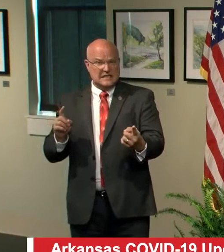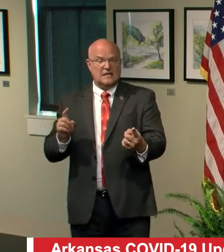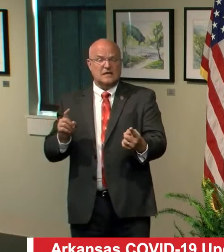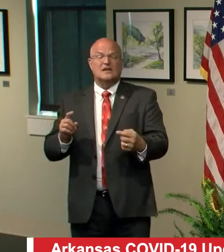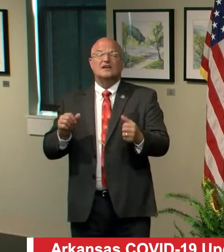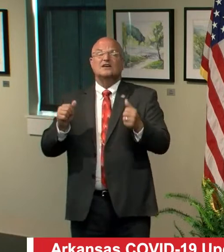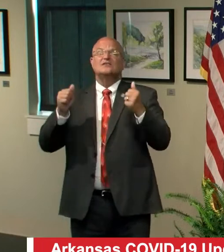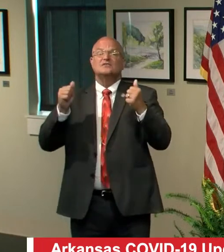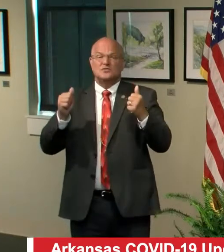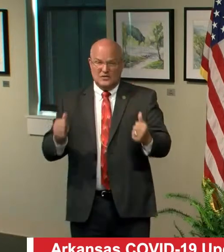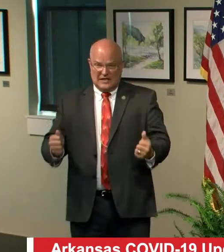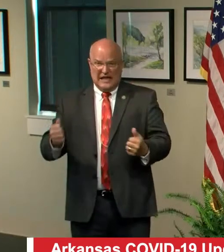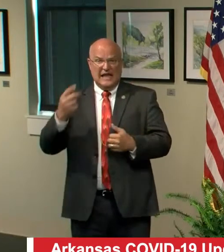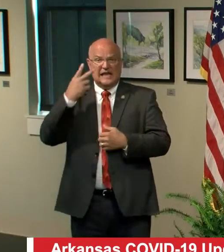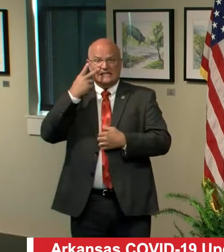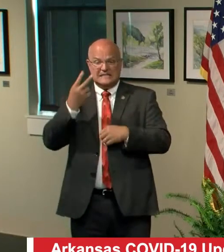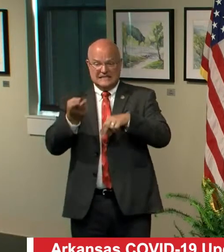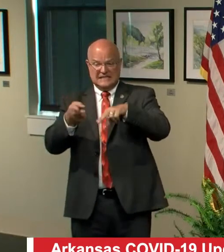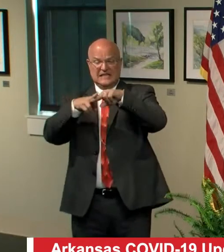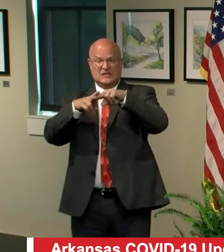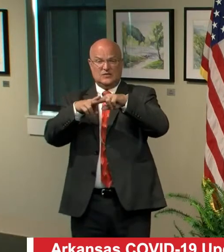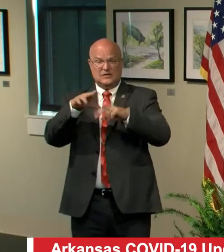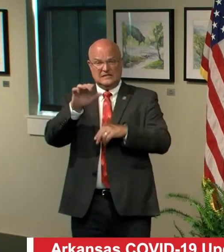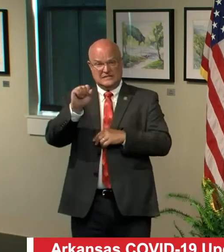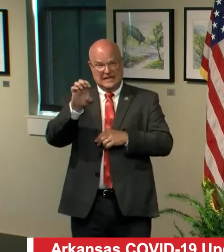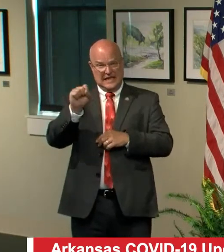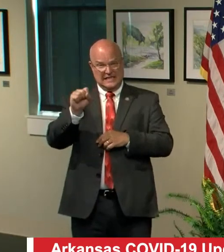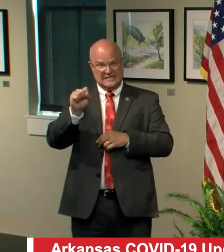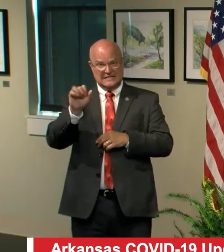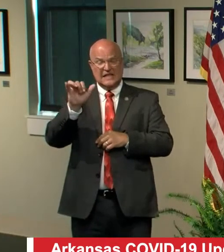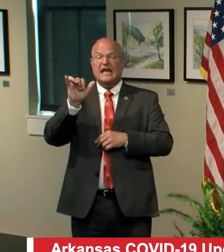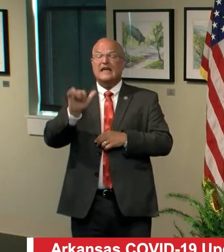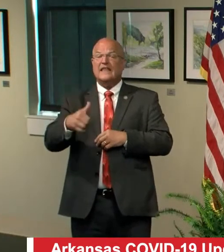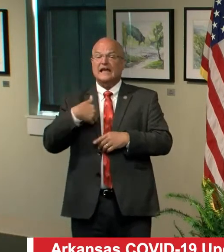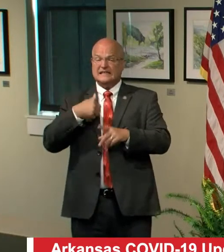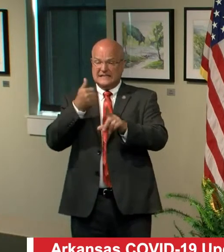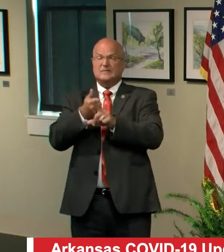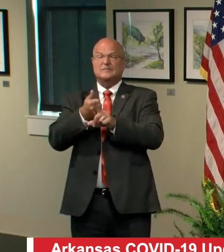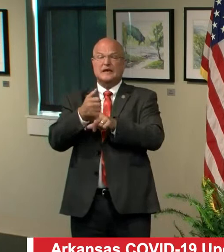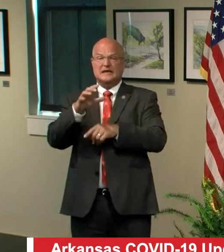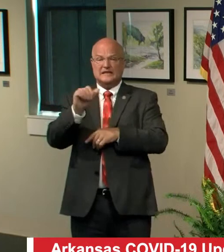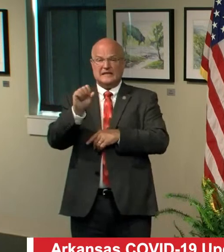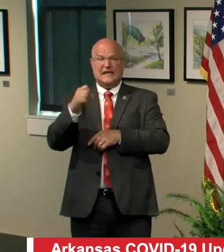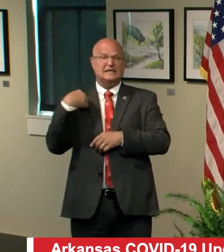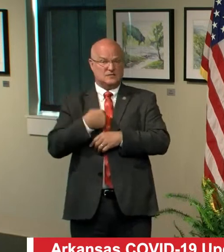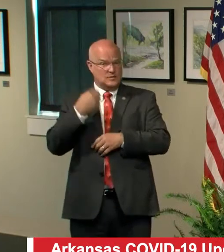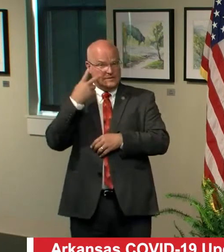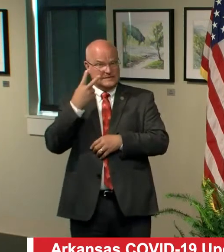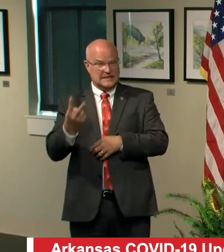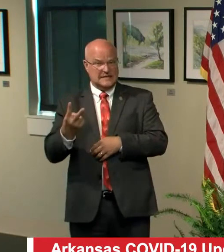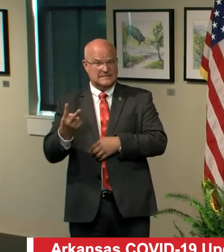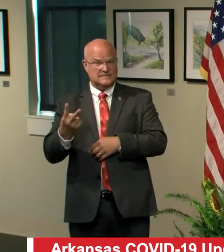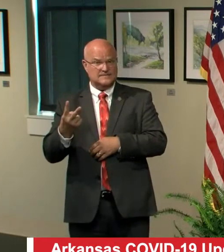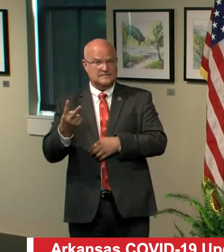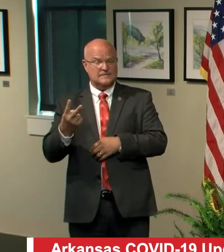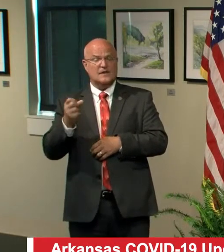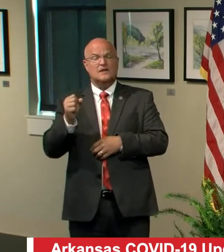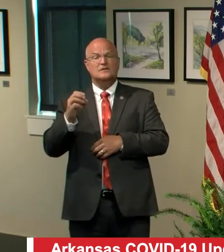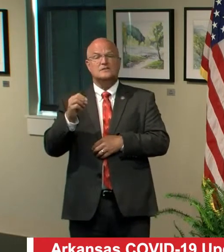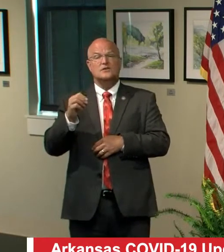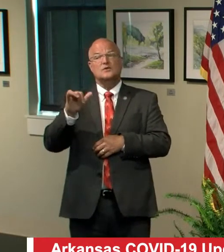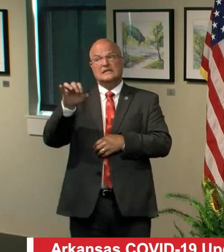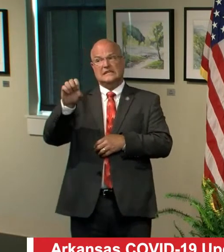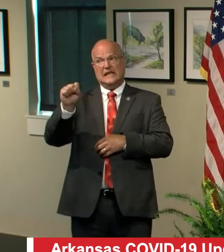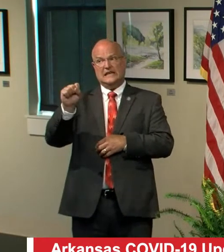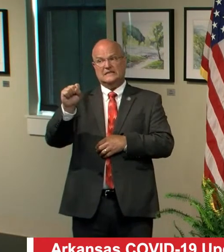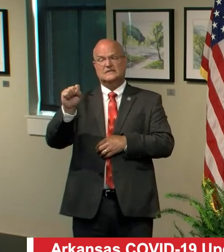you can see an increase in cases, and that does have an impact on the cases that we see. And so, yes,